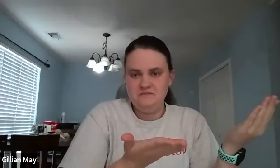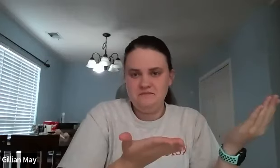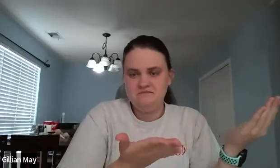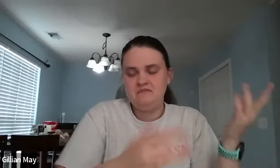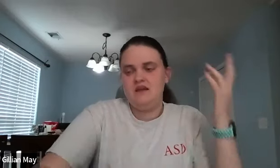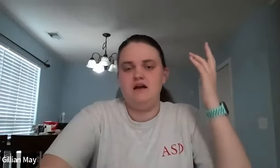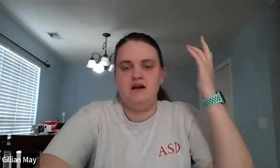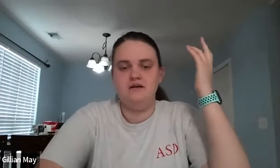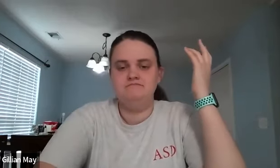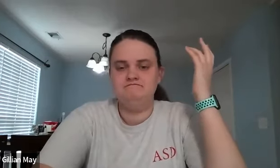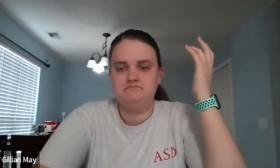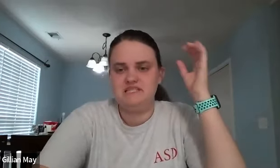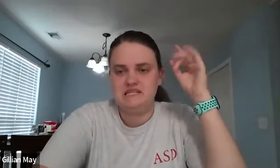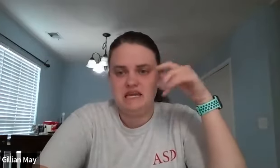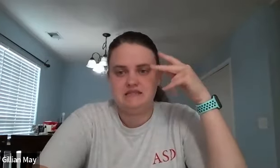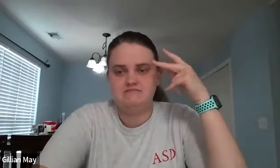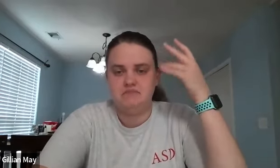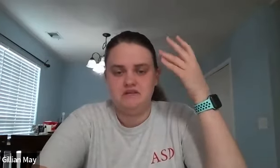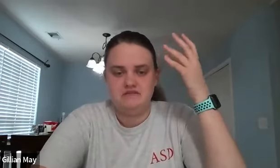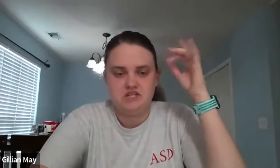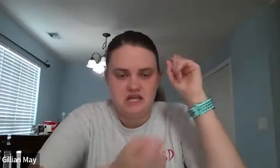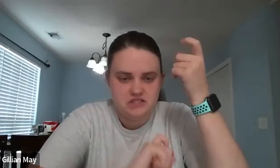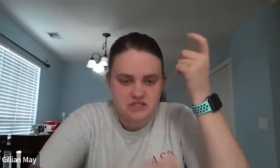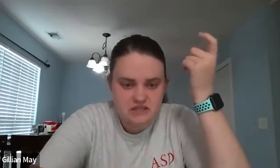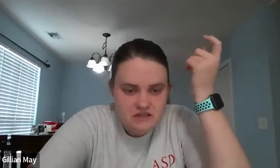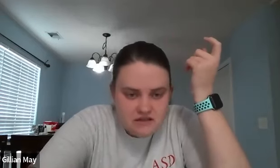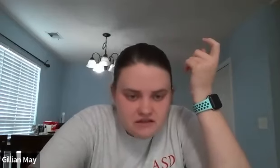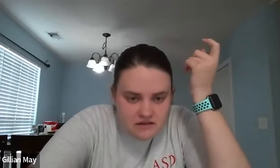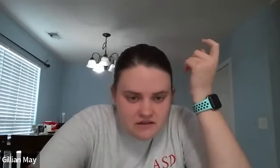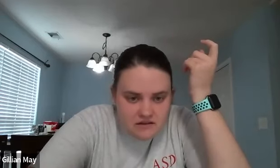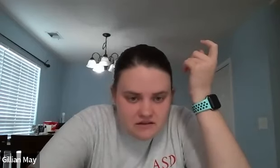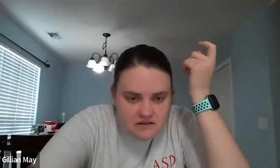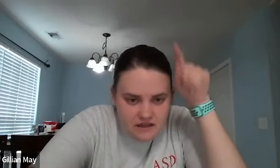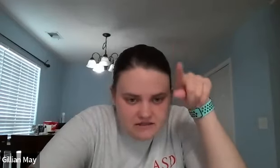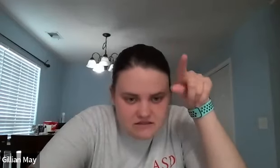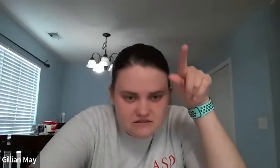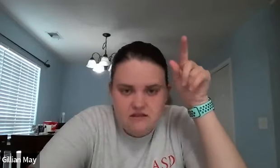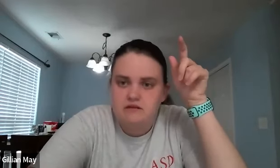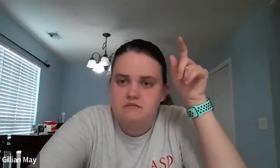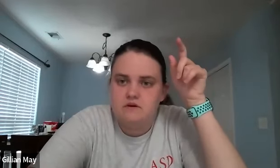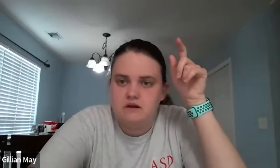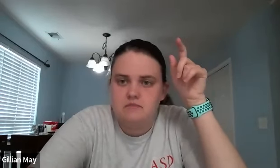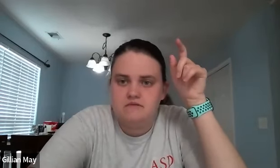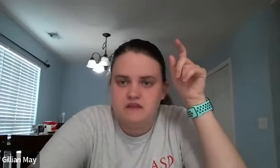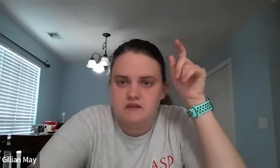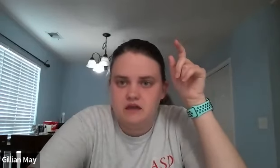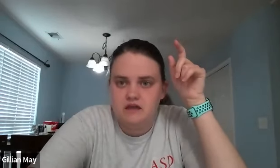here. But since I can't, but they've changed it. Yes. All right, perfect. Thank you,